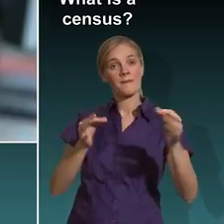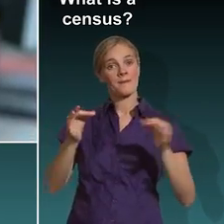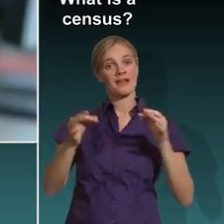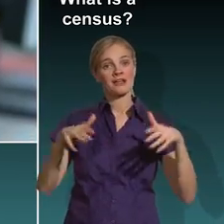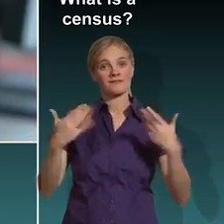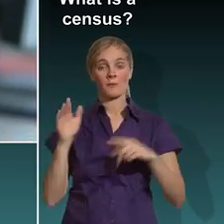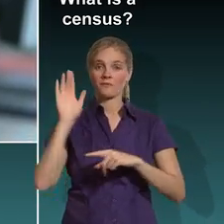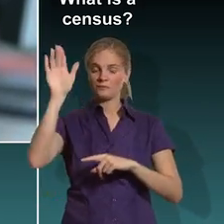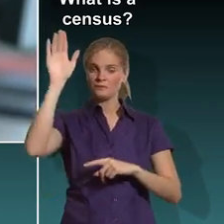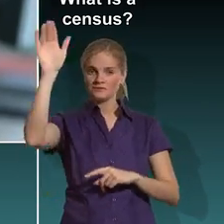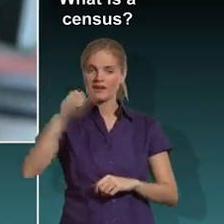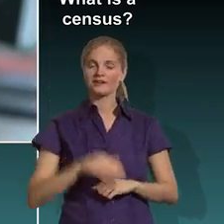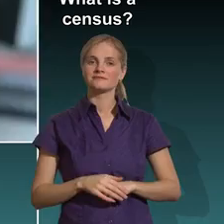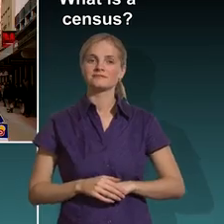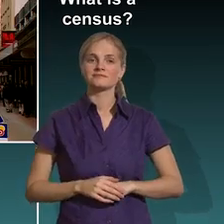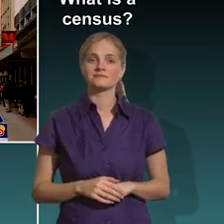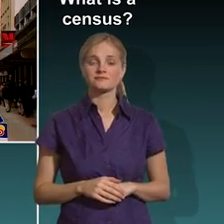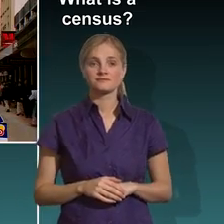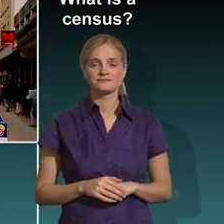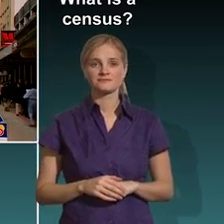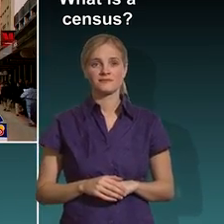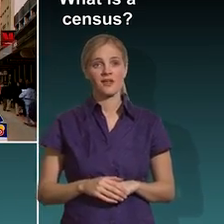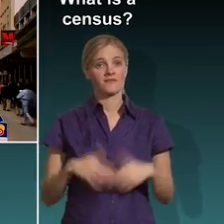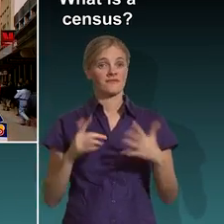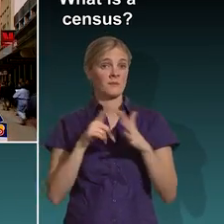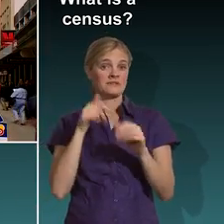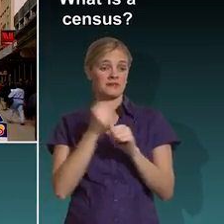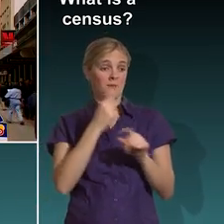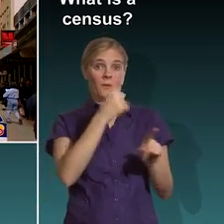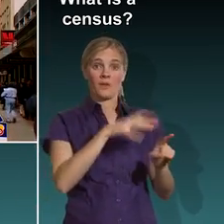census statistics for future planning.